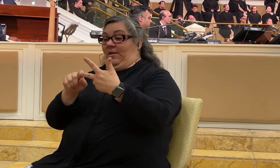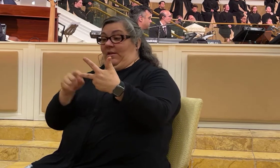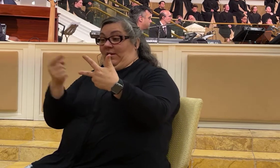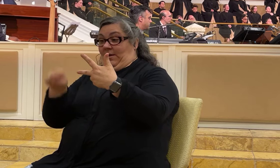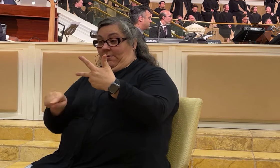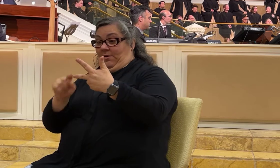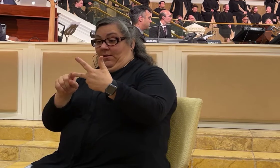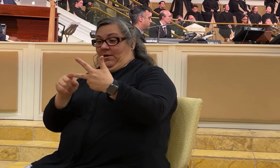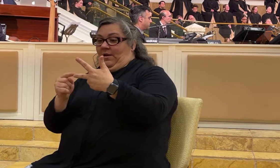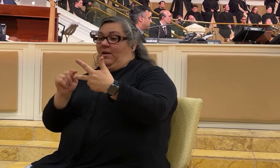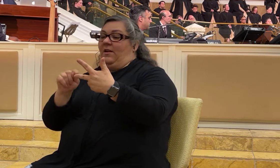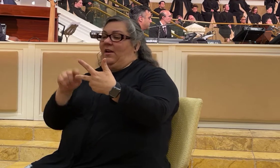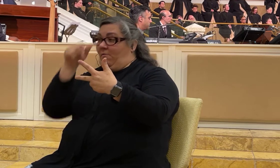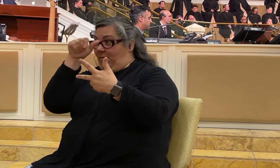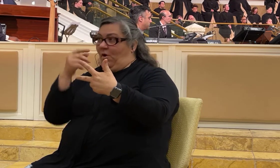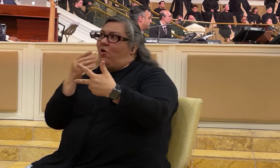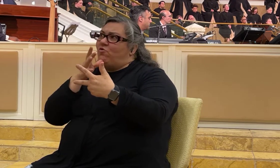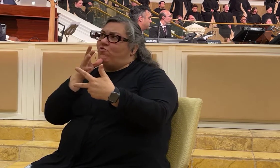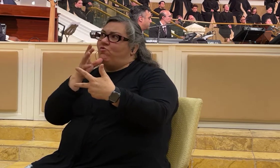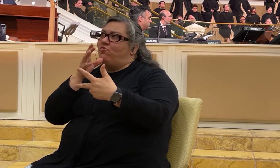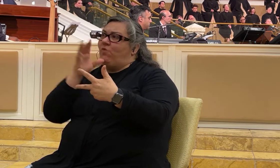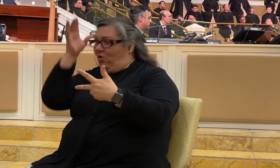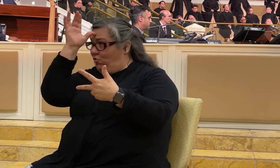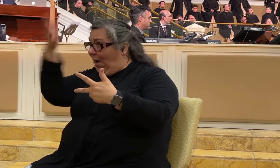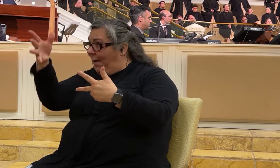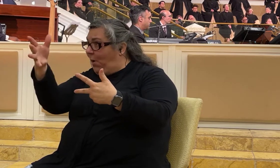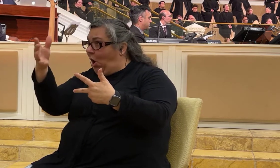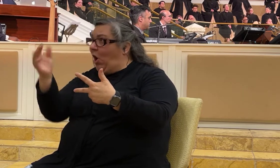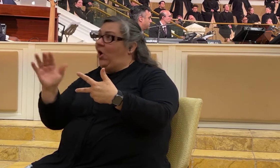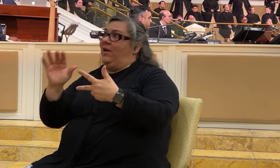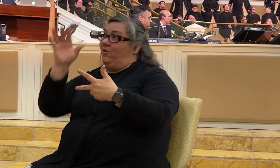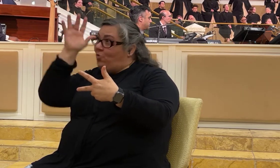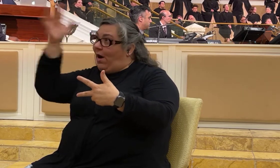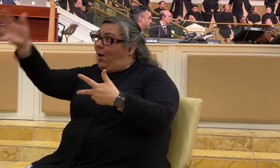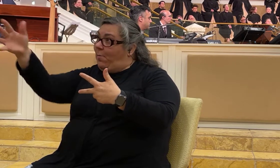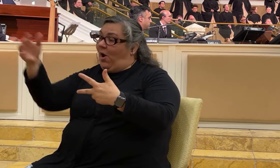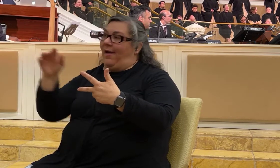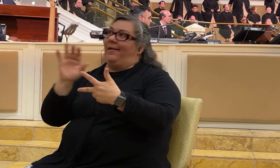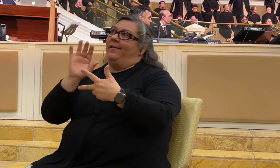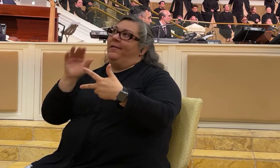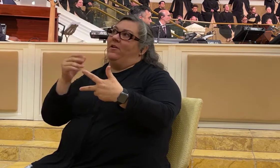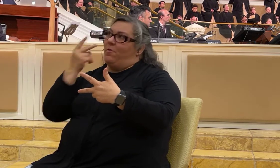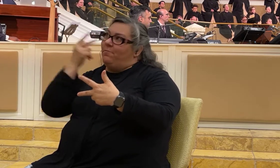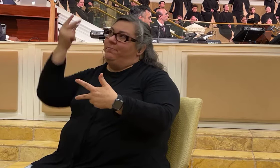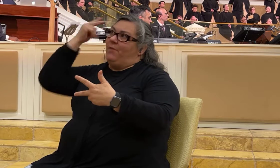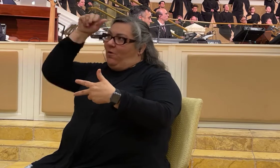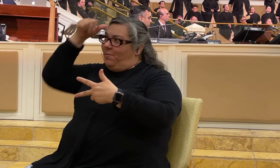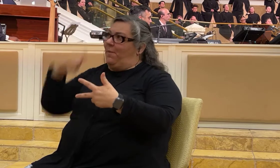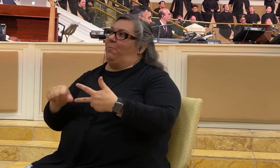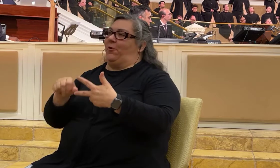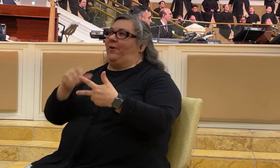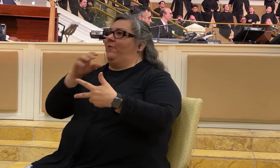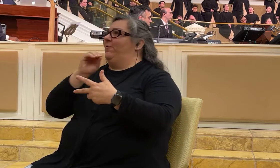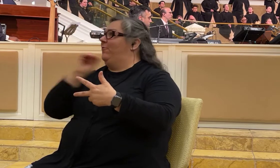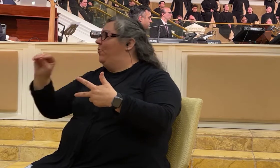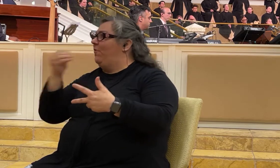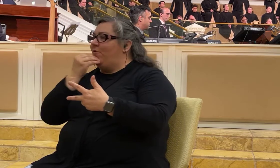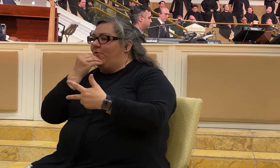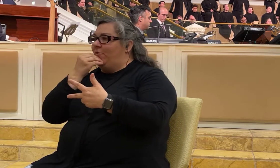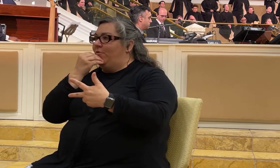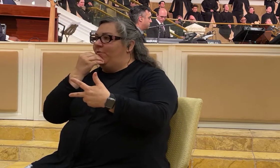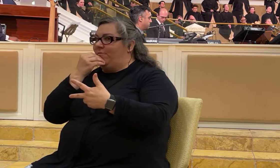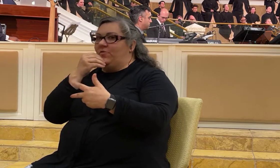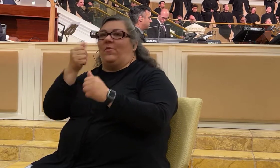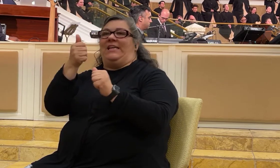through famine, but their responses were diametrically the opposite, as we will see. And so, all of the circumstances